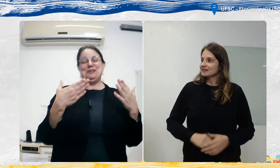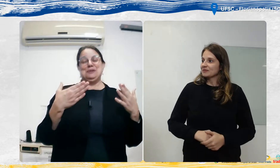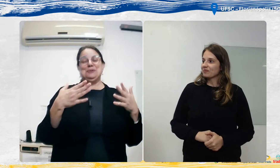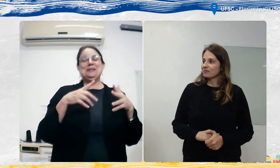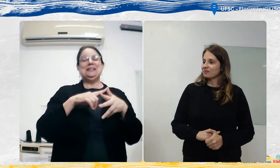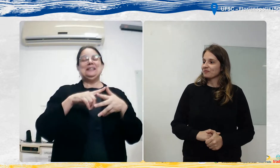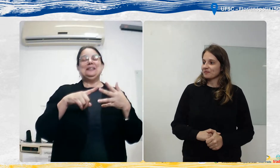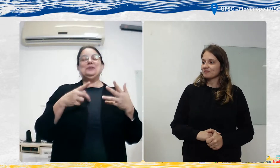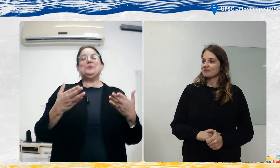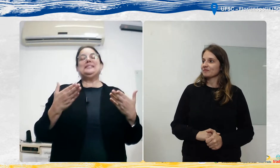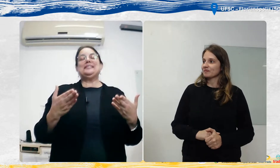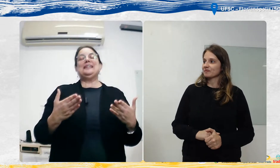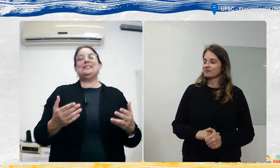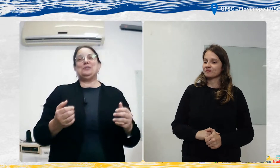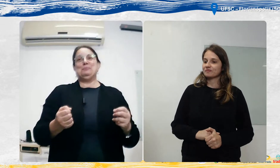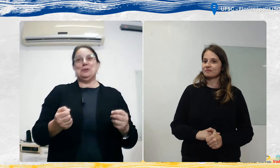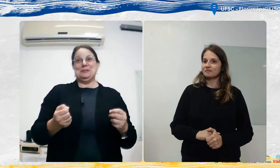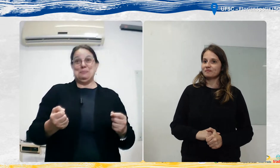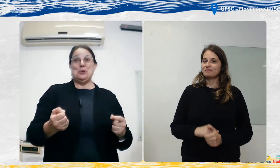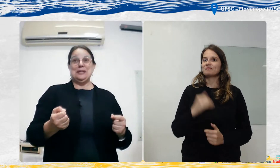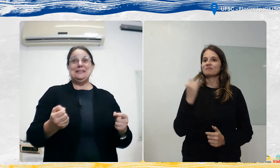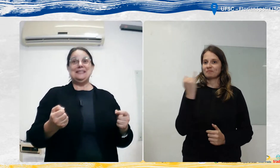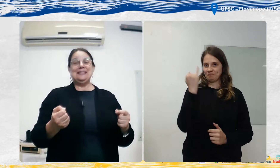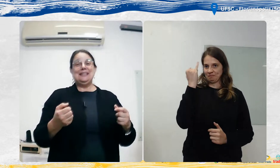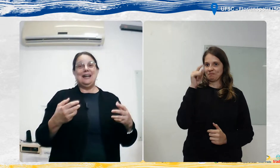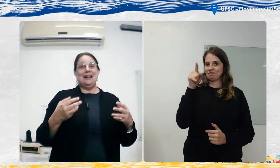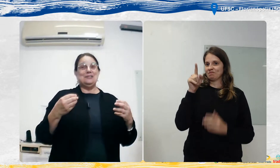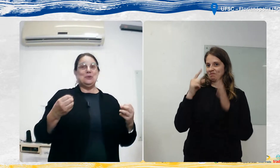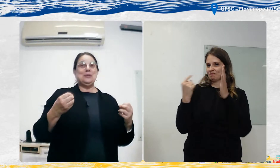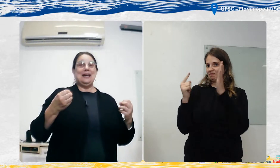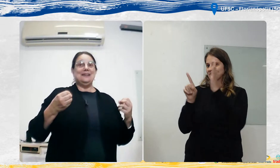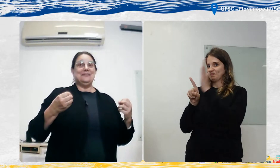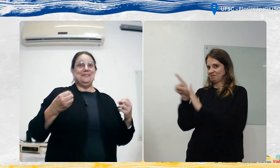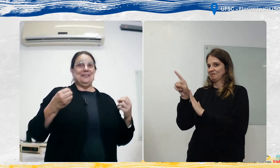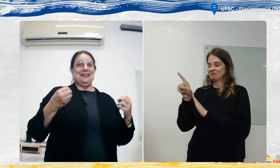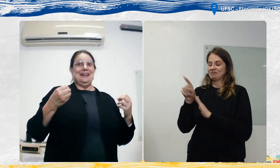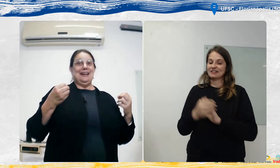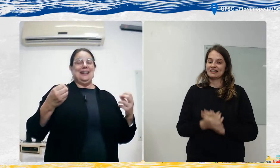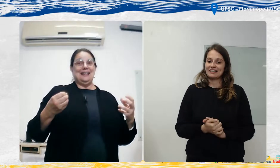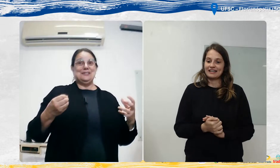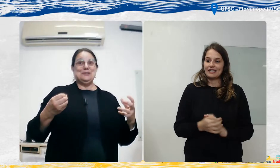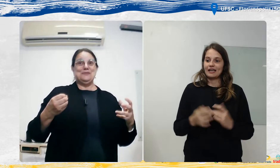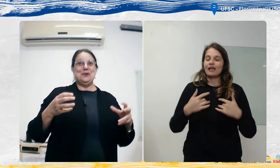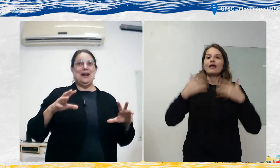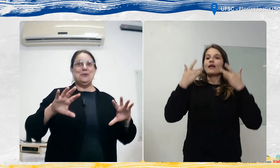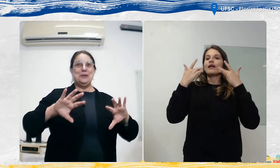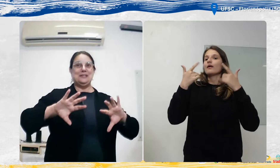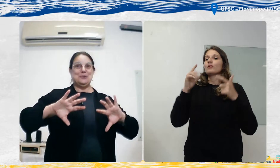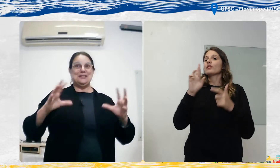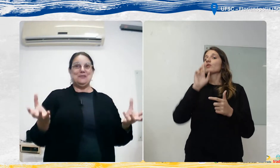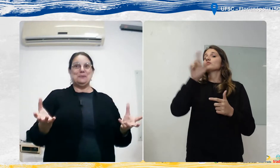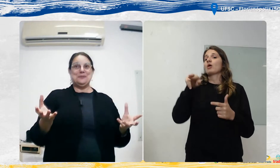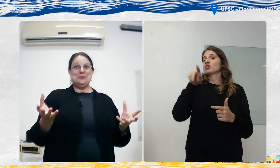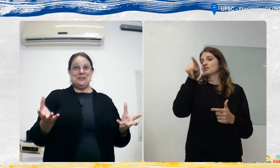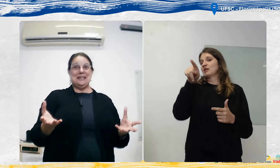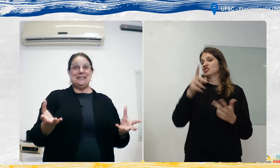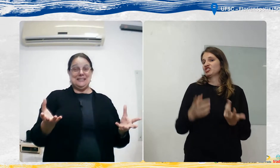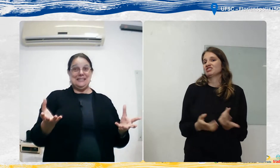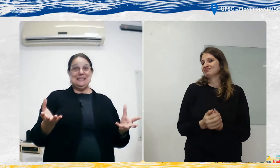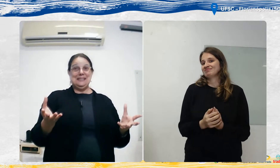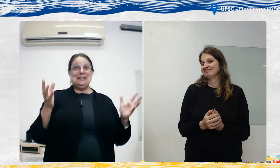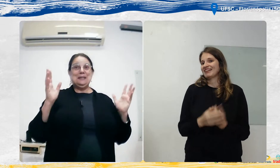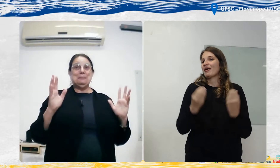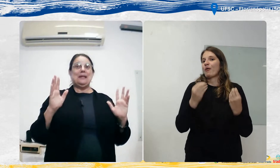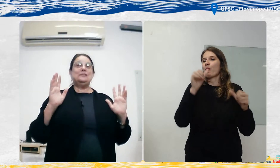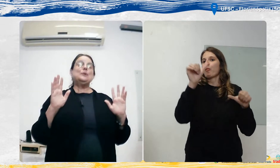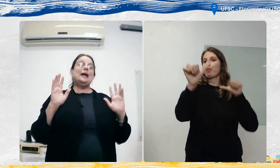Thank you. You raised such important points. I don't have an answer for how we transform